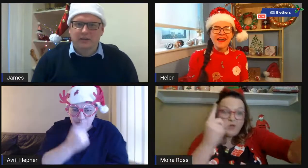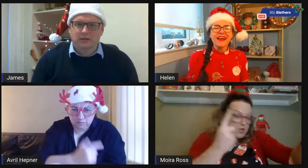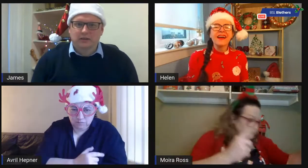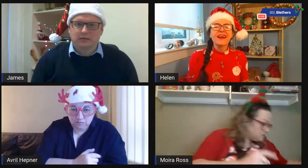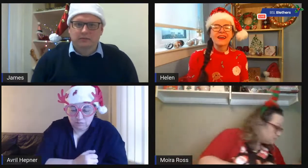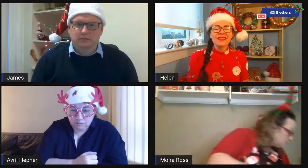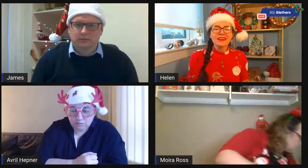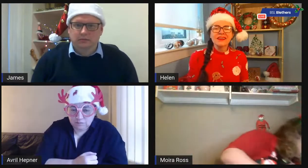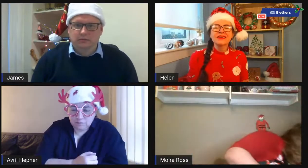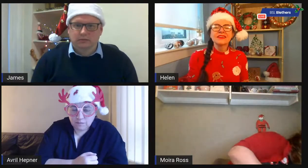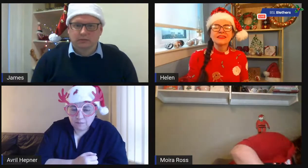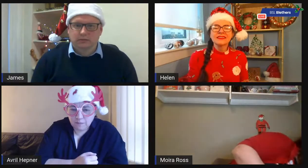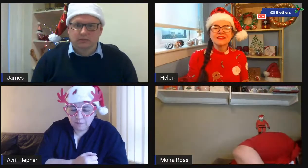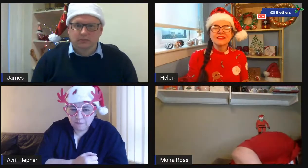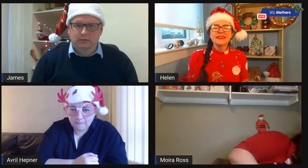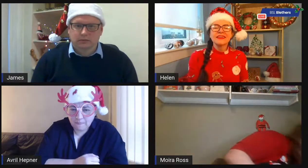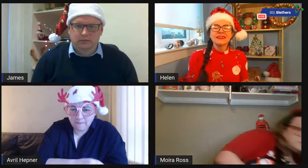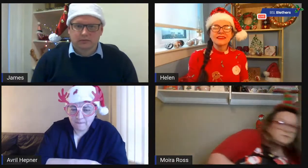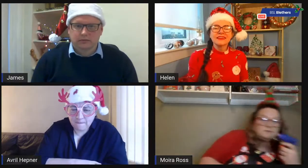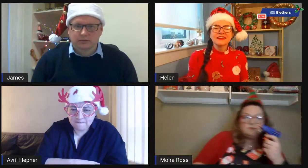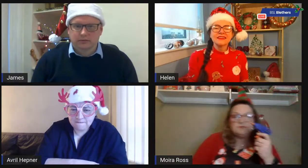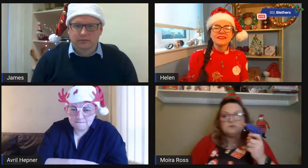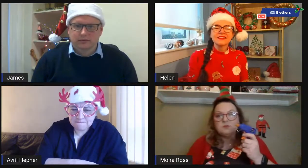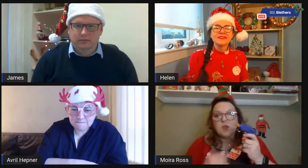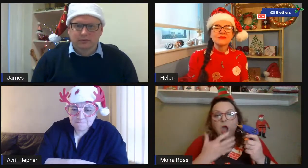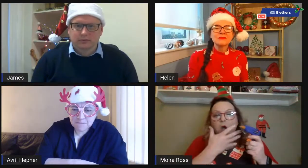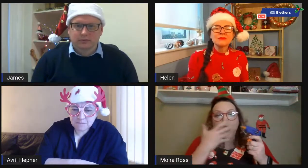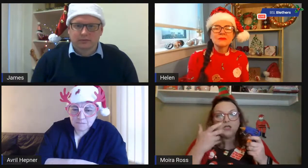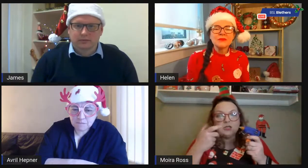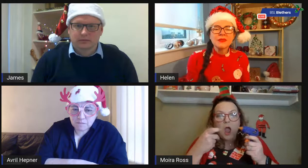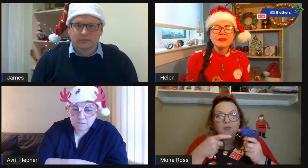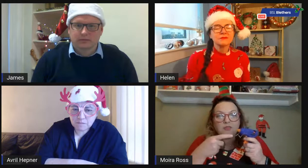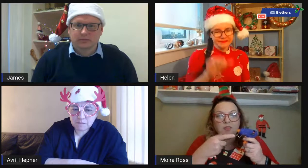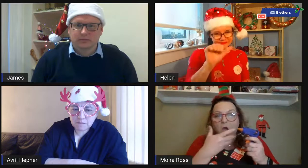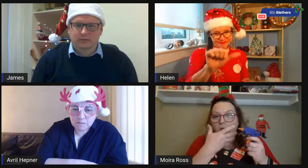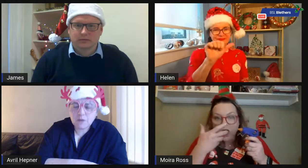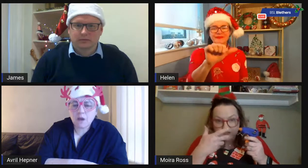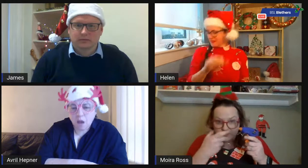Oh, that looks good. Yeah, and all you do is you need a hot glue gun.